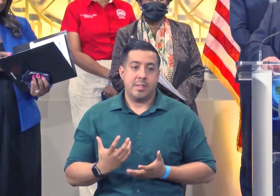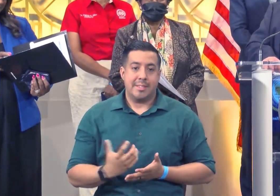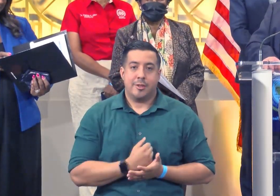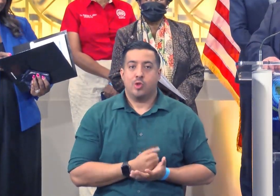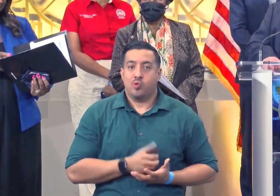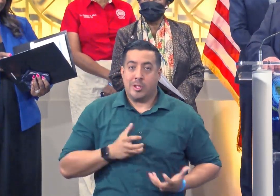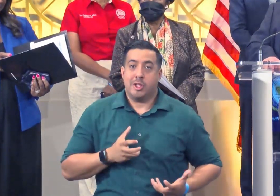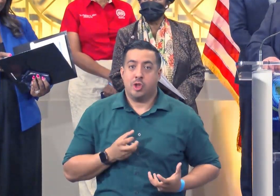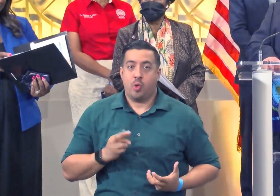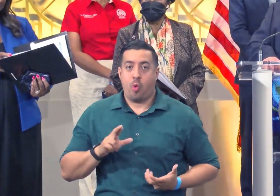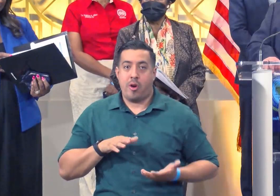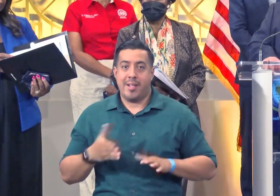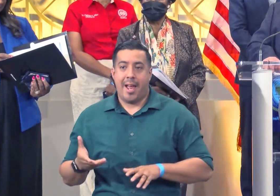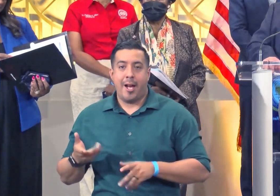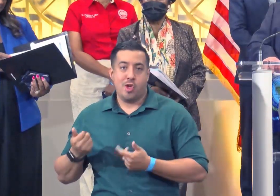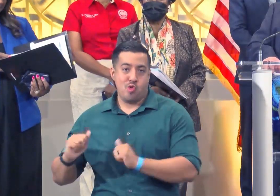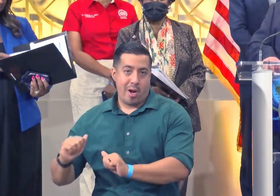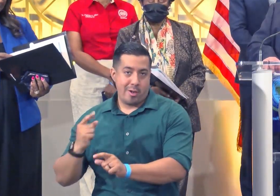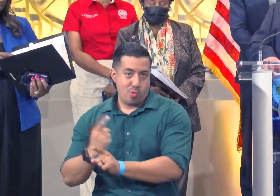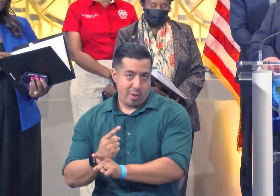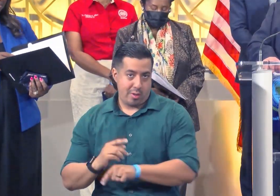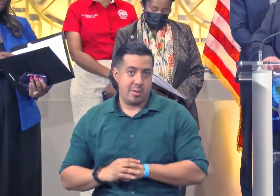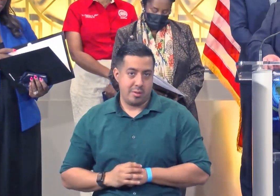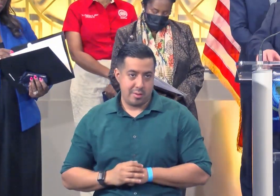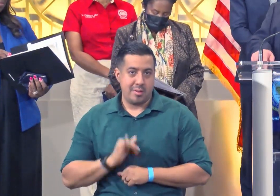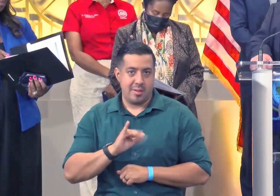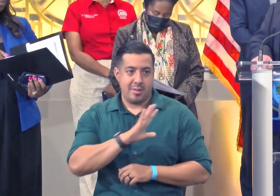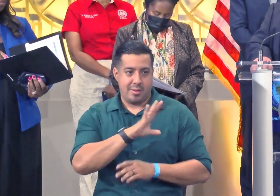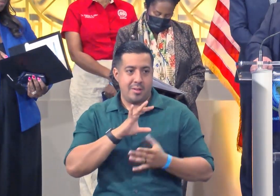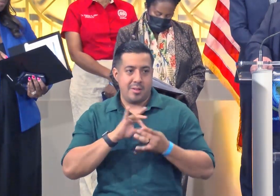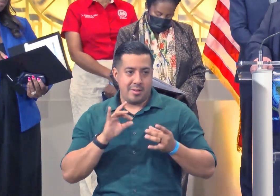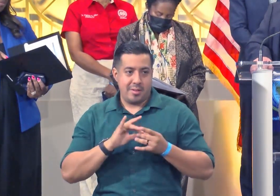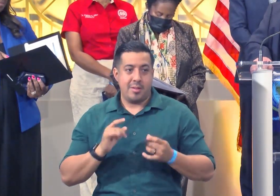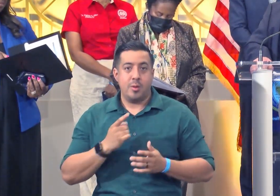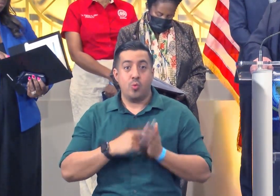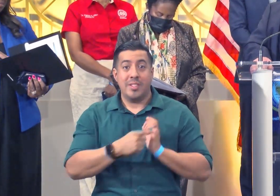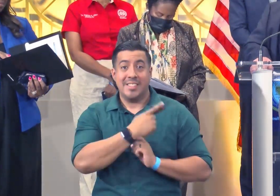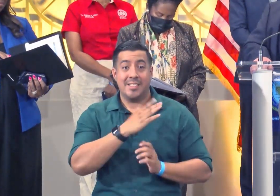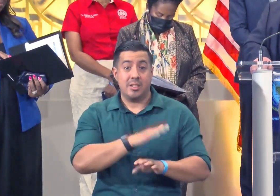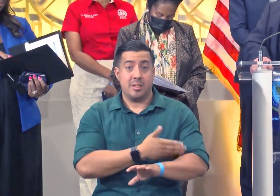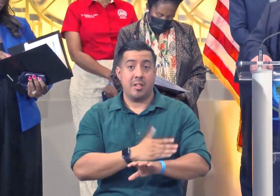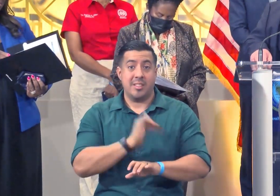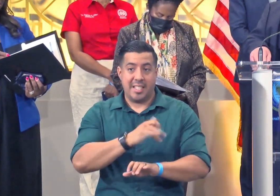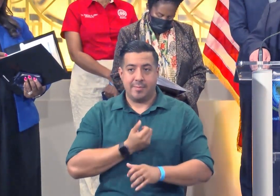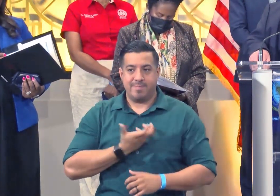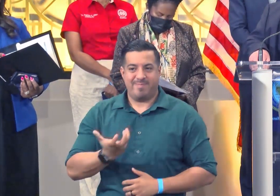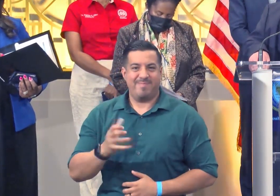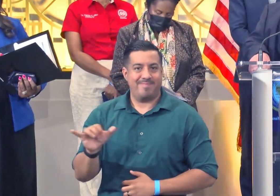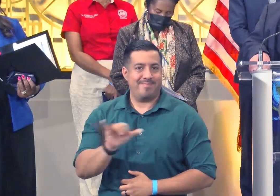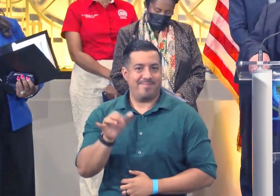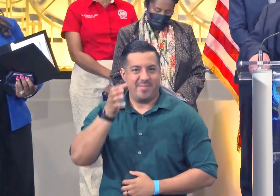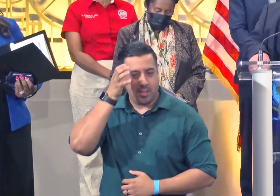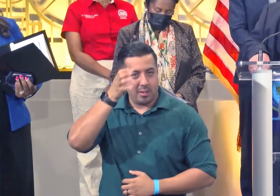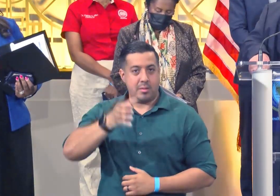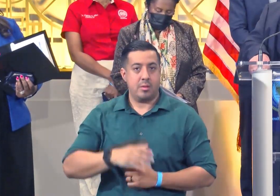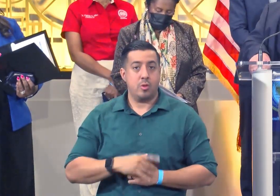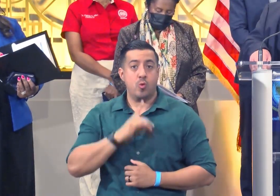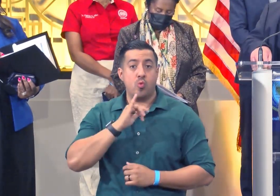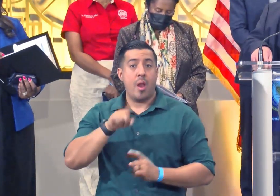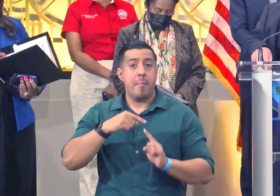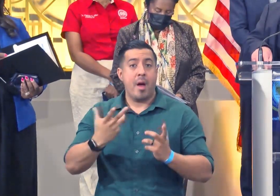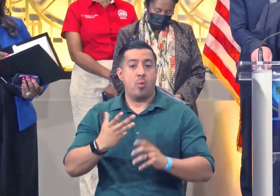trying, right? He's delivering what he's saying in his songs there. And this is about the